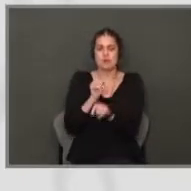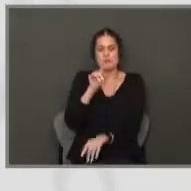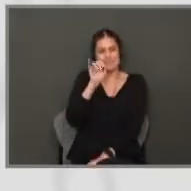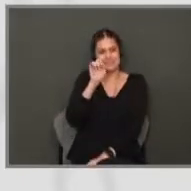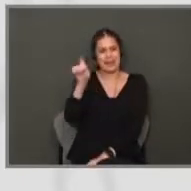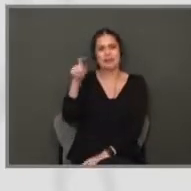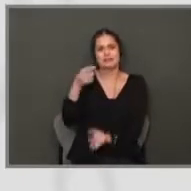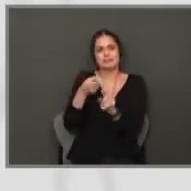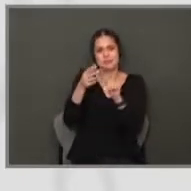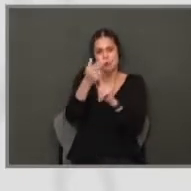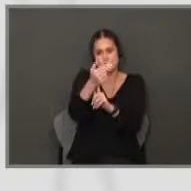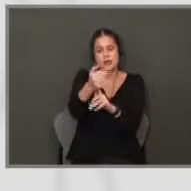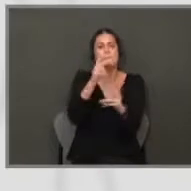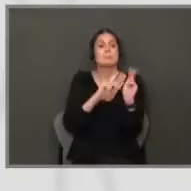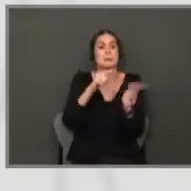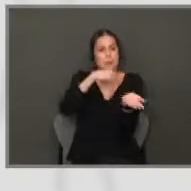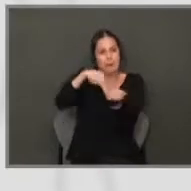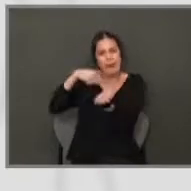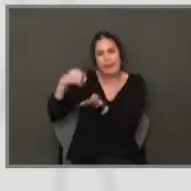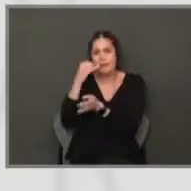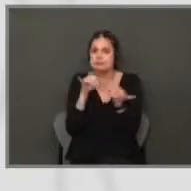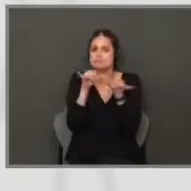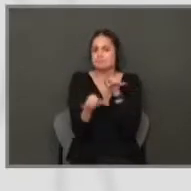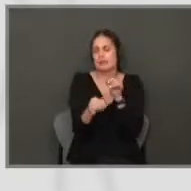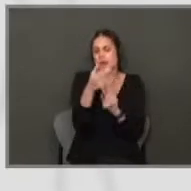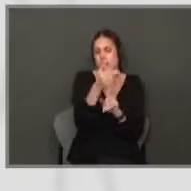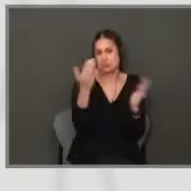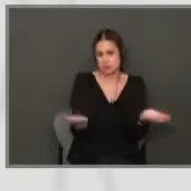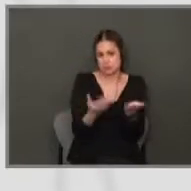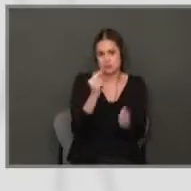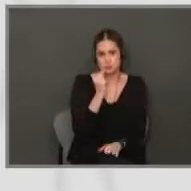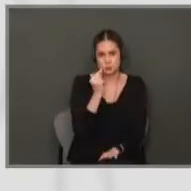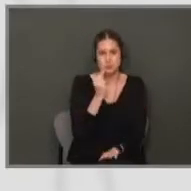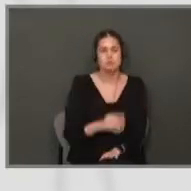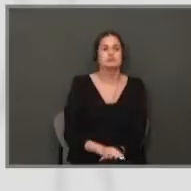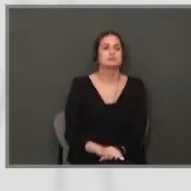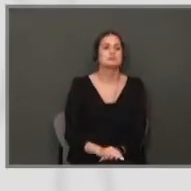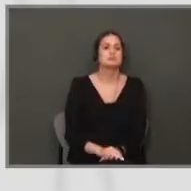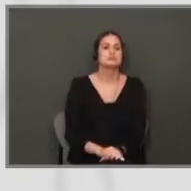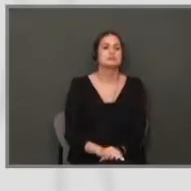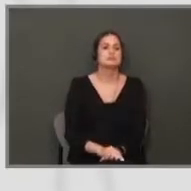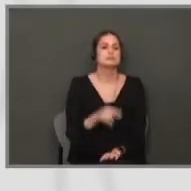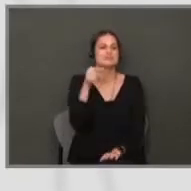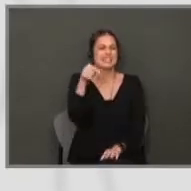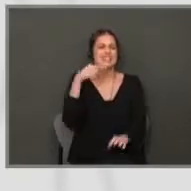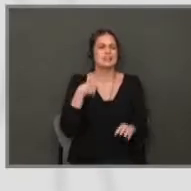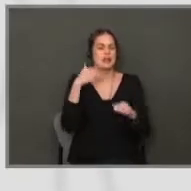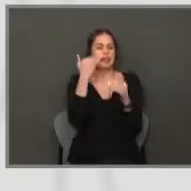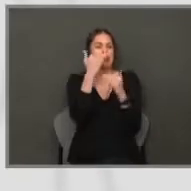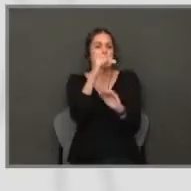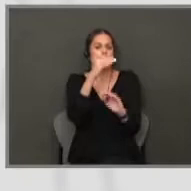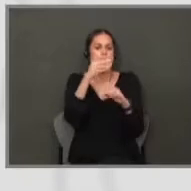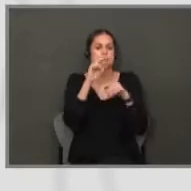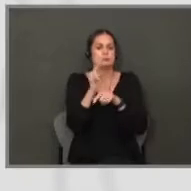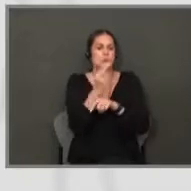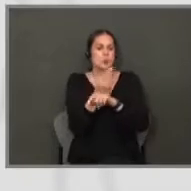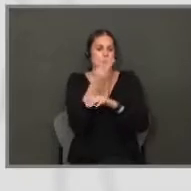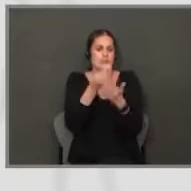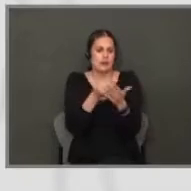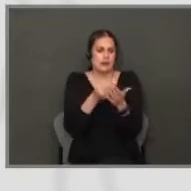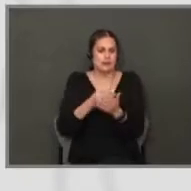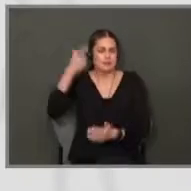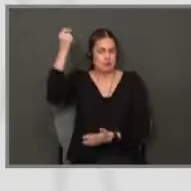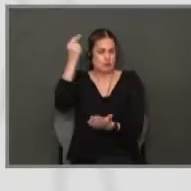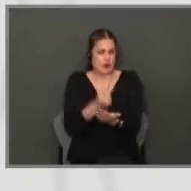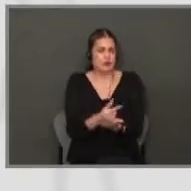that people pay when they stay in hotels. It's also in that restricted fund category where we have all of our state and federal grants.